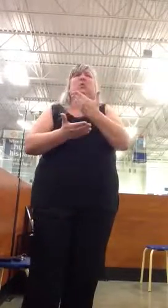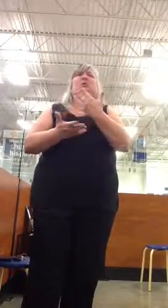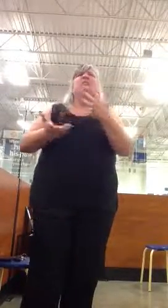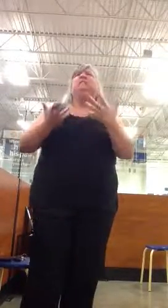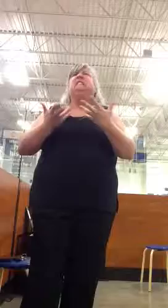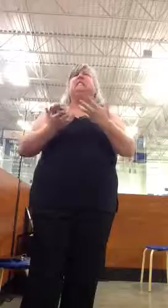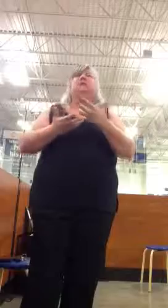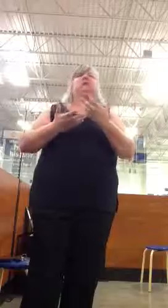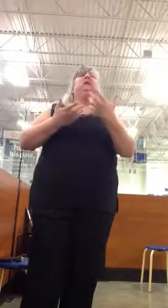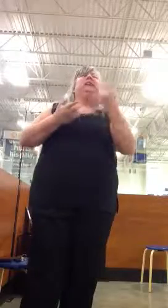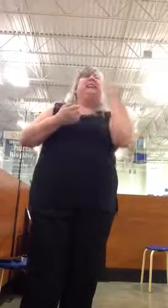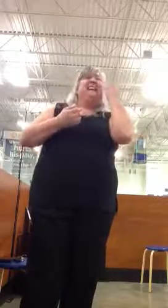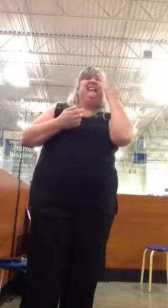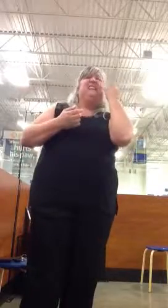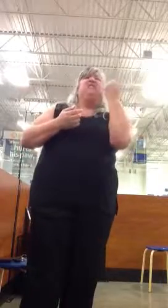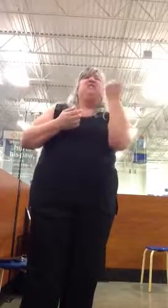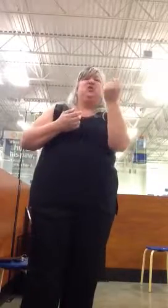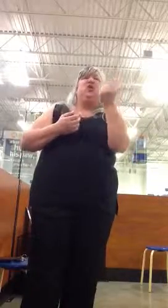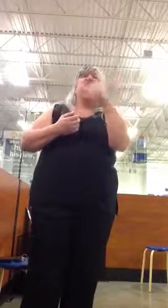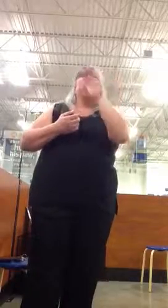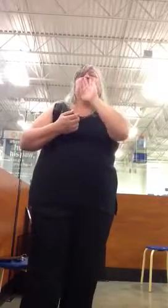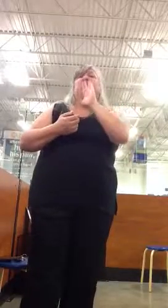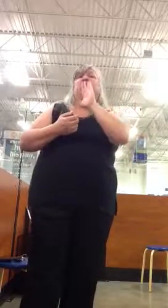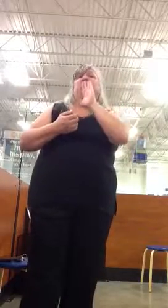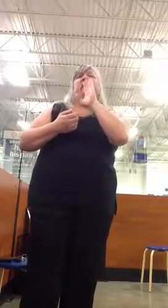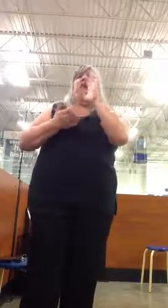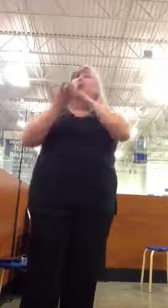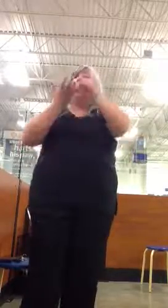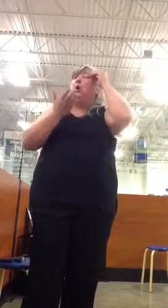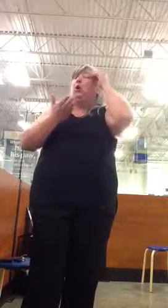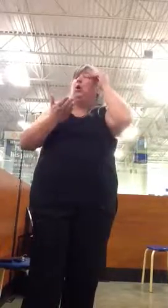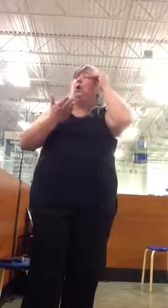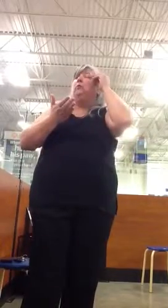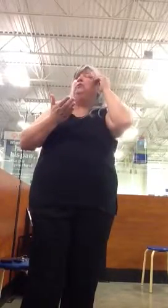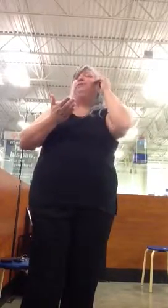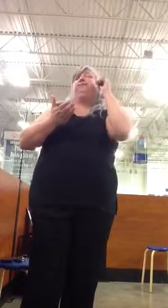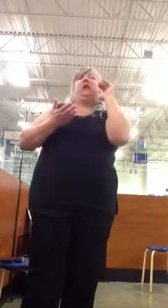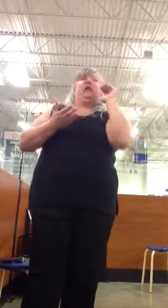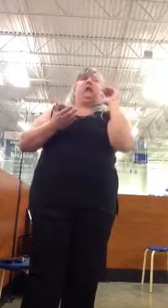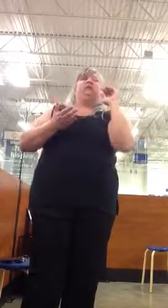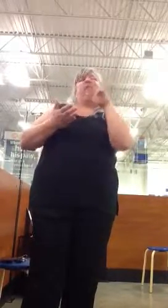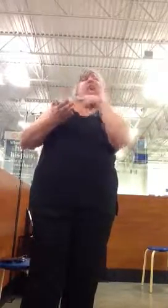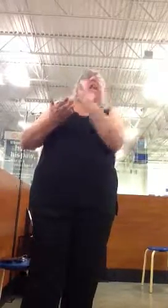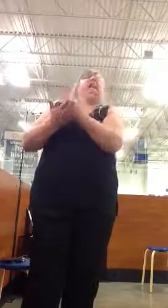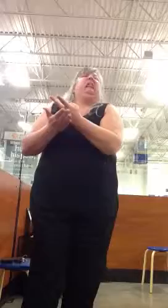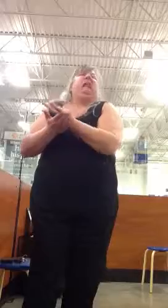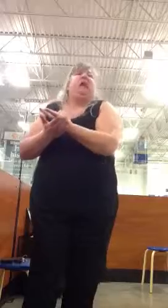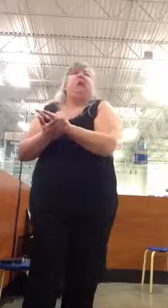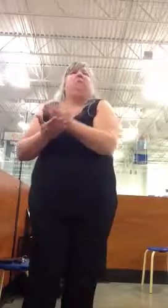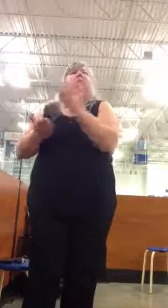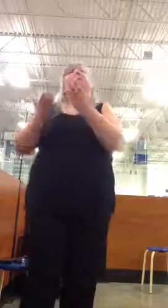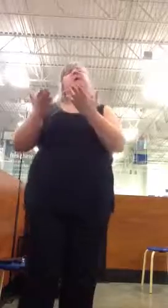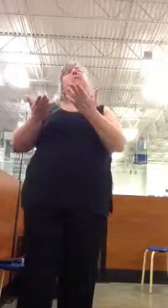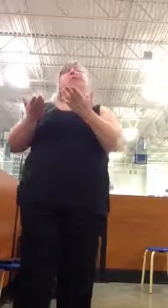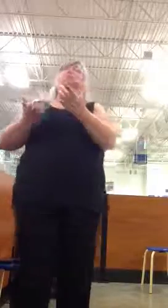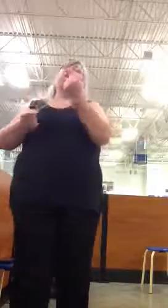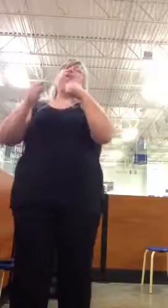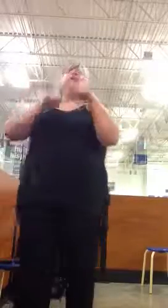So if they're getting frustrated trying to learn lay down, maybe go back to sit. Do sit maybe 3 times in the session. Try lay